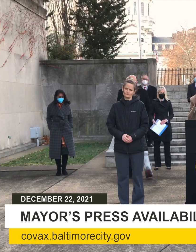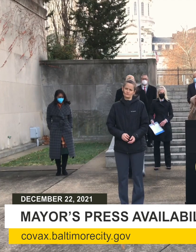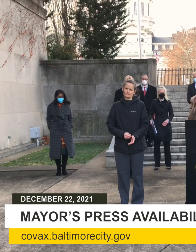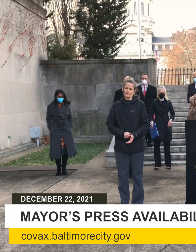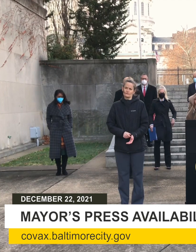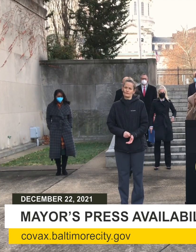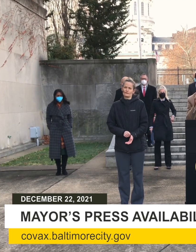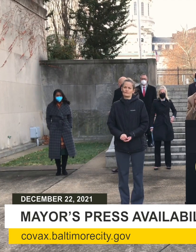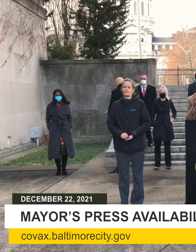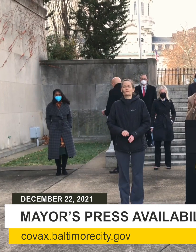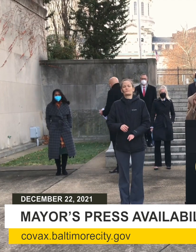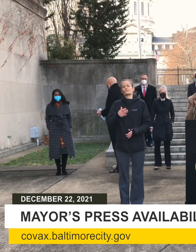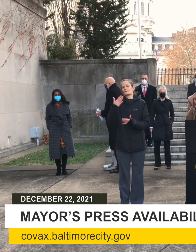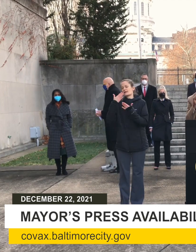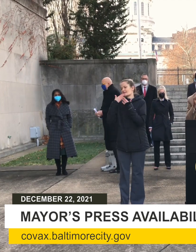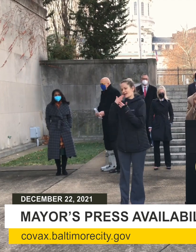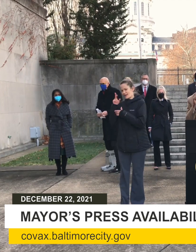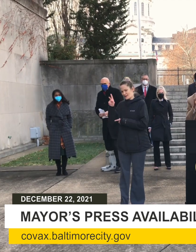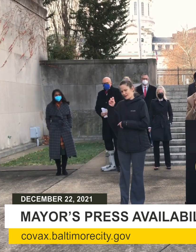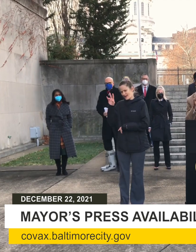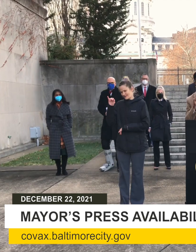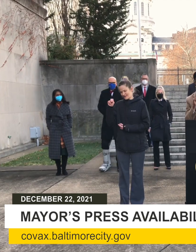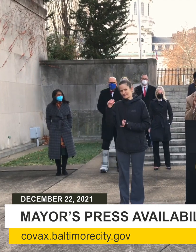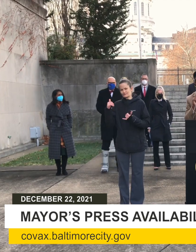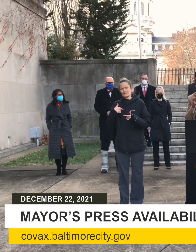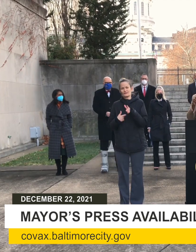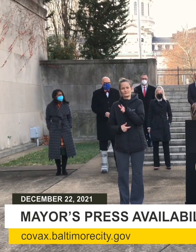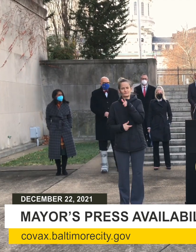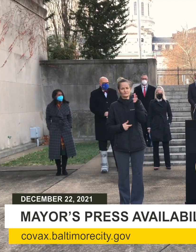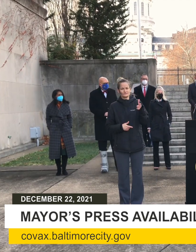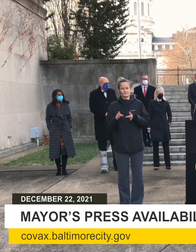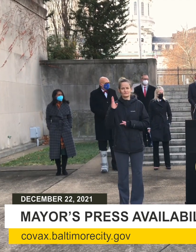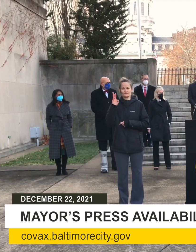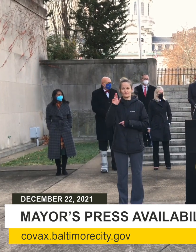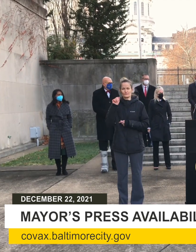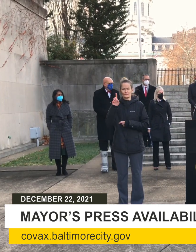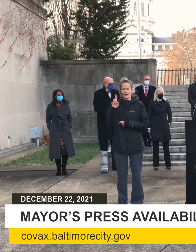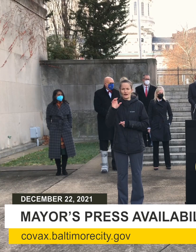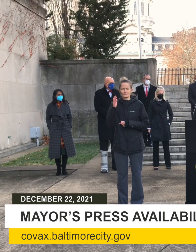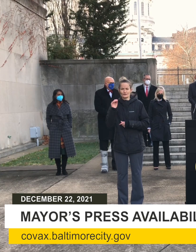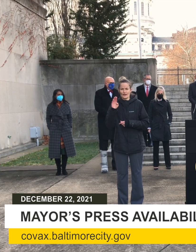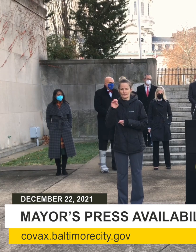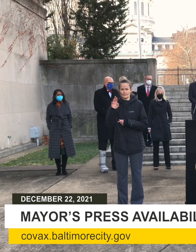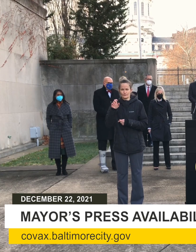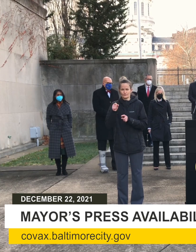Thank you, Kevin. We'll hear now from Brad Chambers from ESTA.